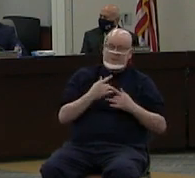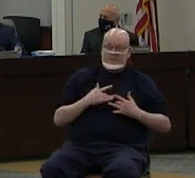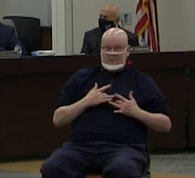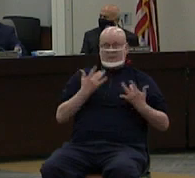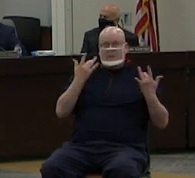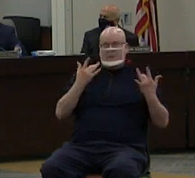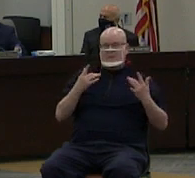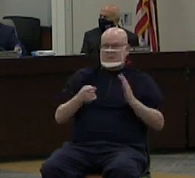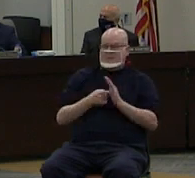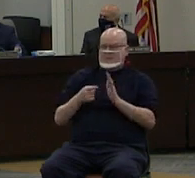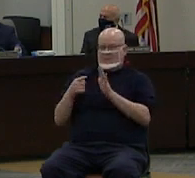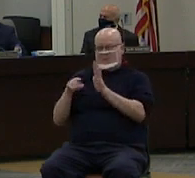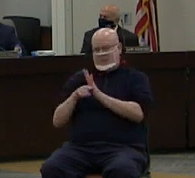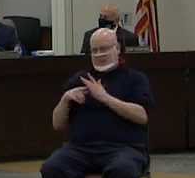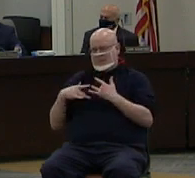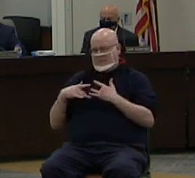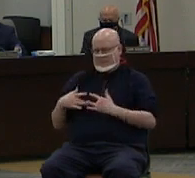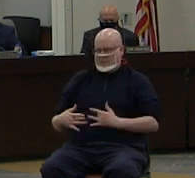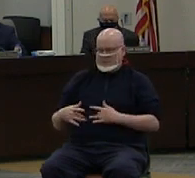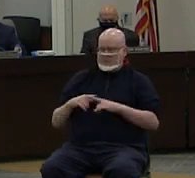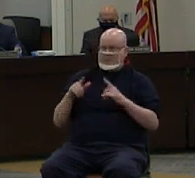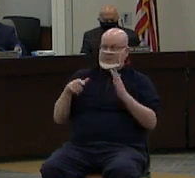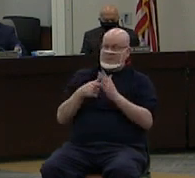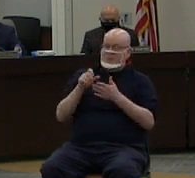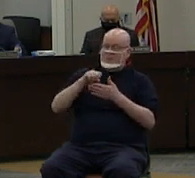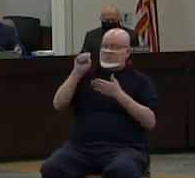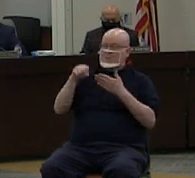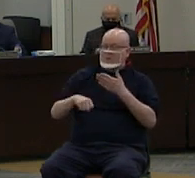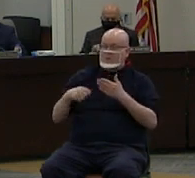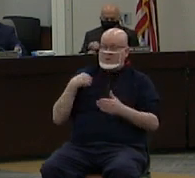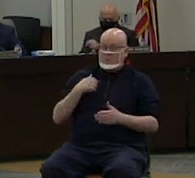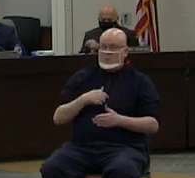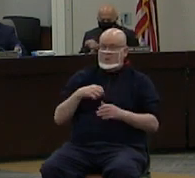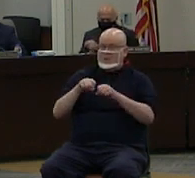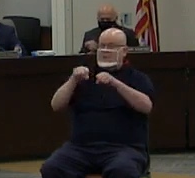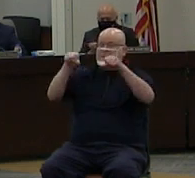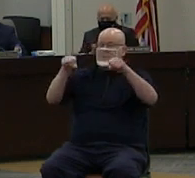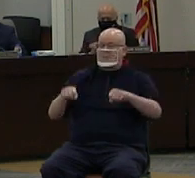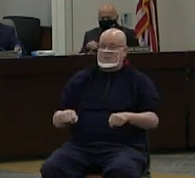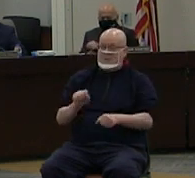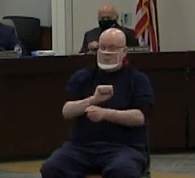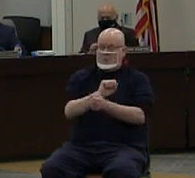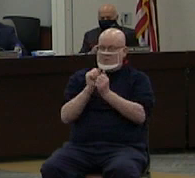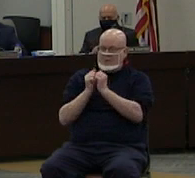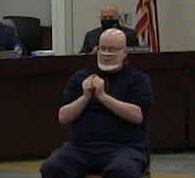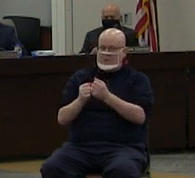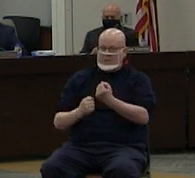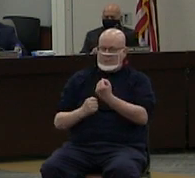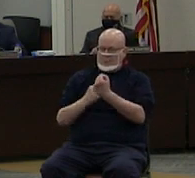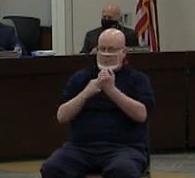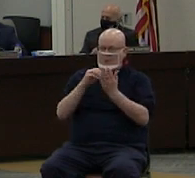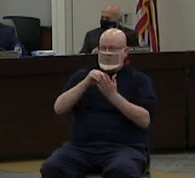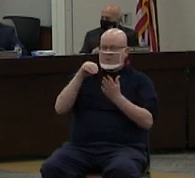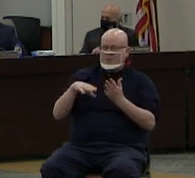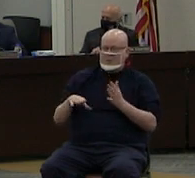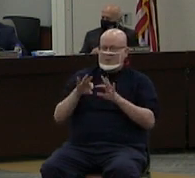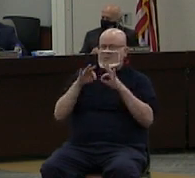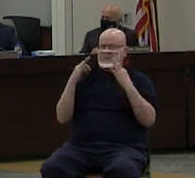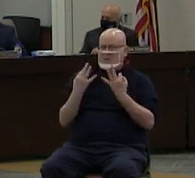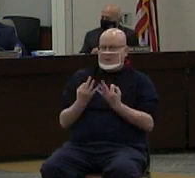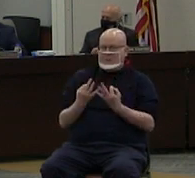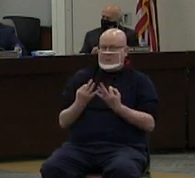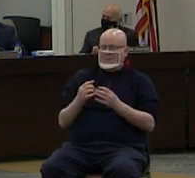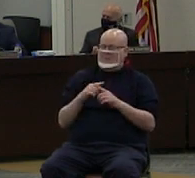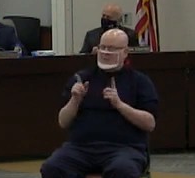disheartening. As we move forward into this new semester, it's vital that we as a system work together to support our students and their families. But